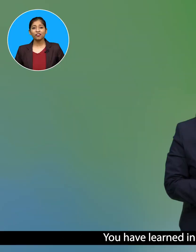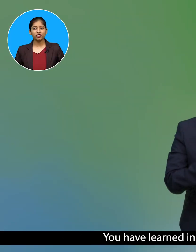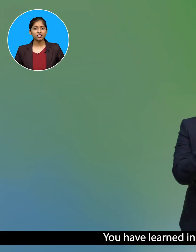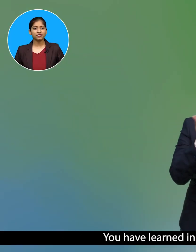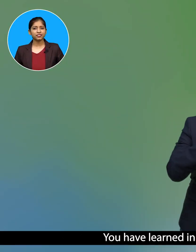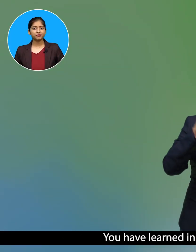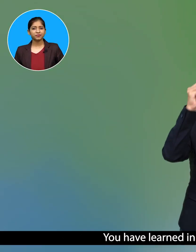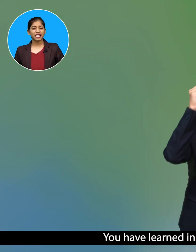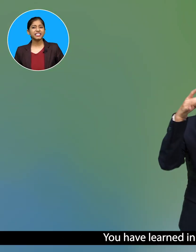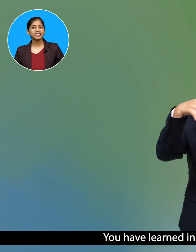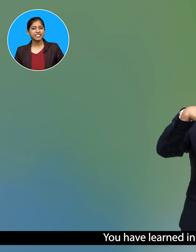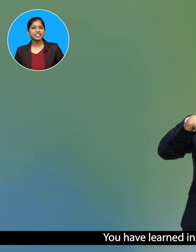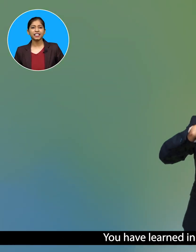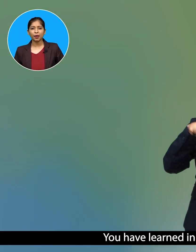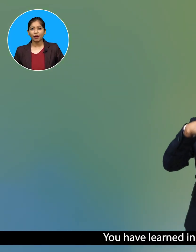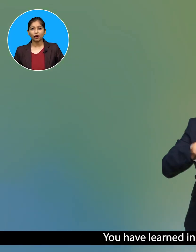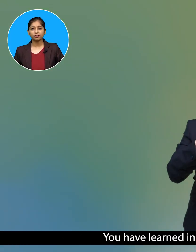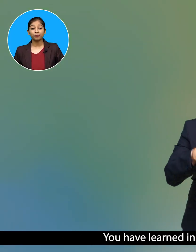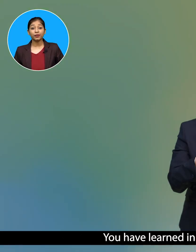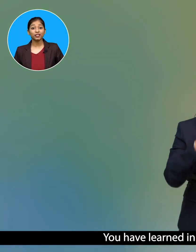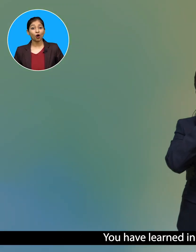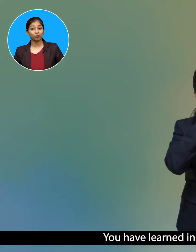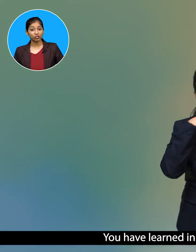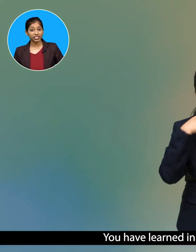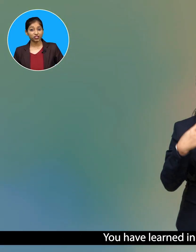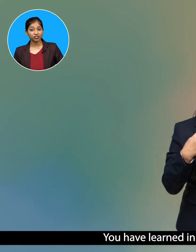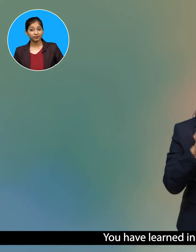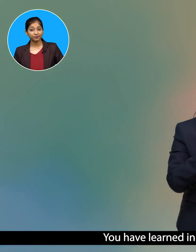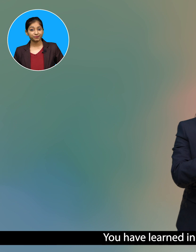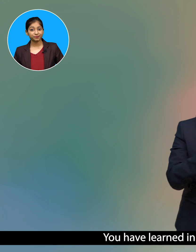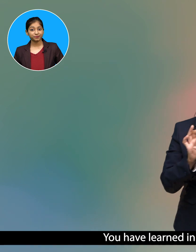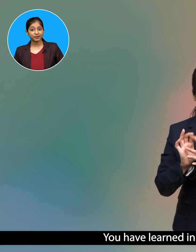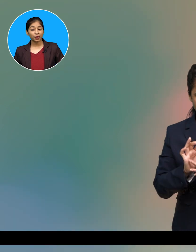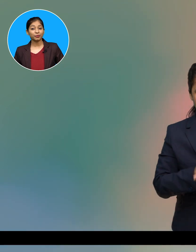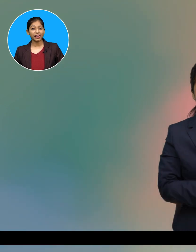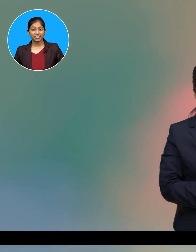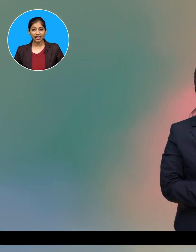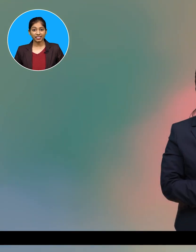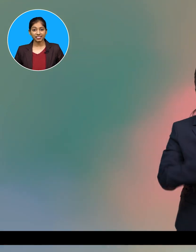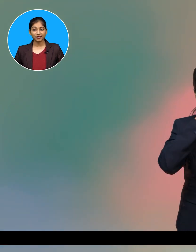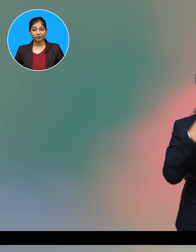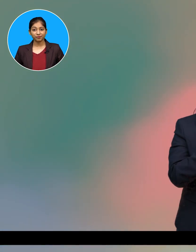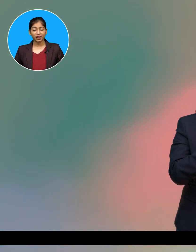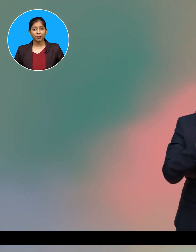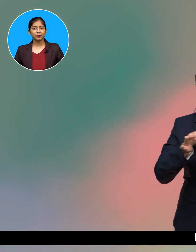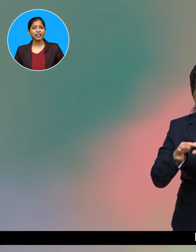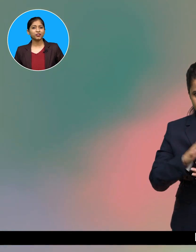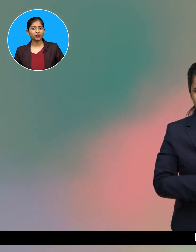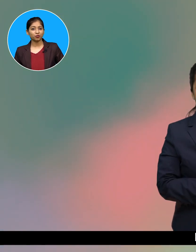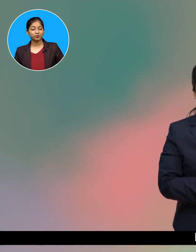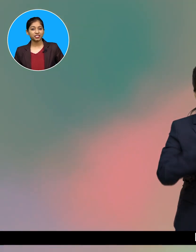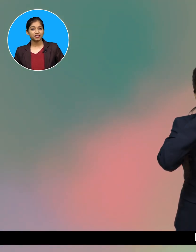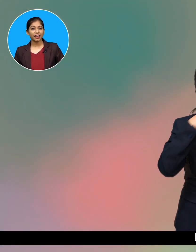You have learned in detail about blood composition, blood cells,